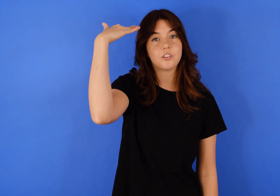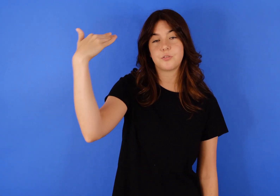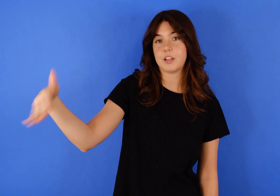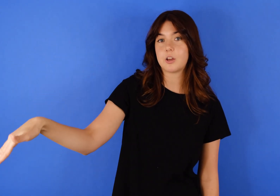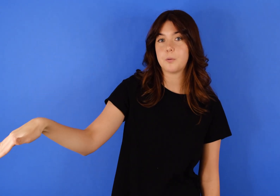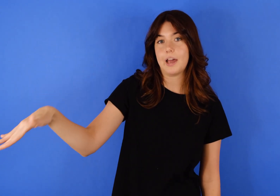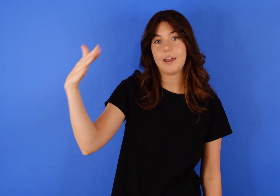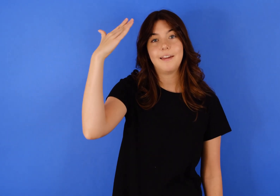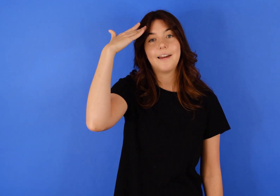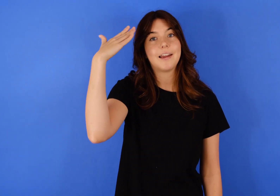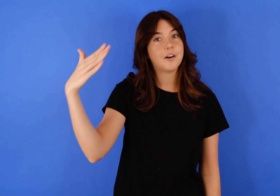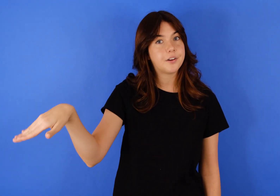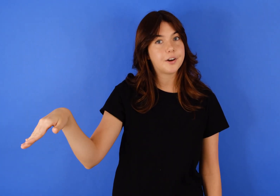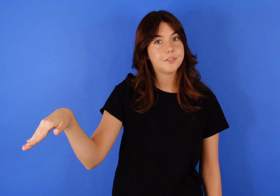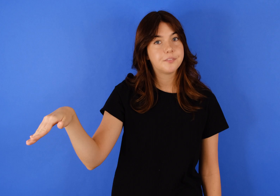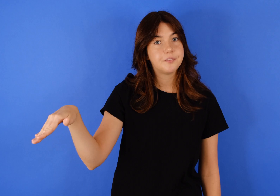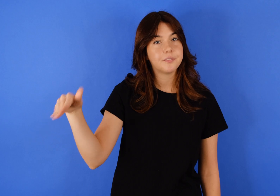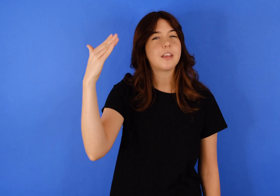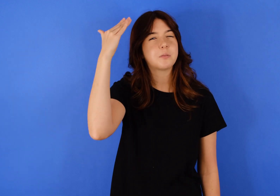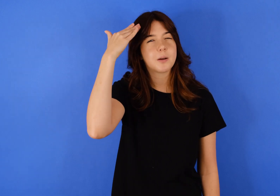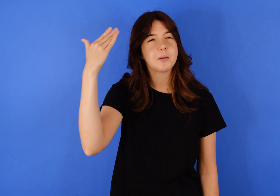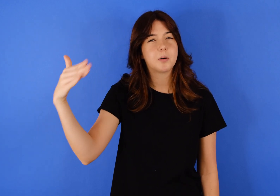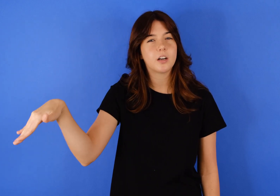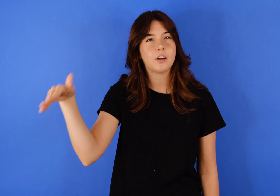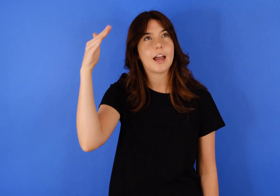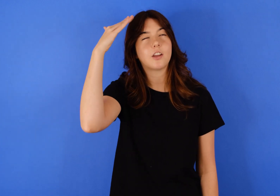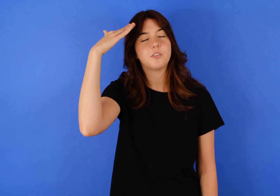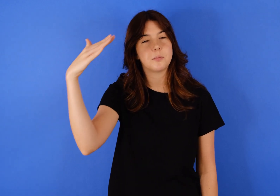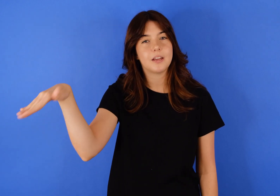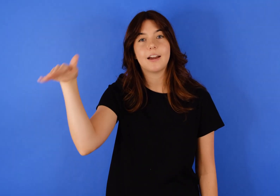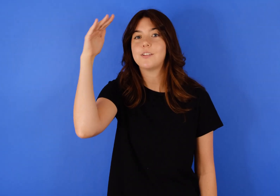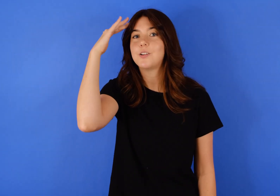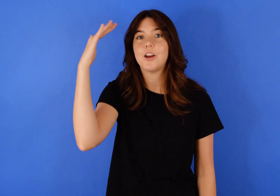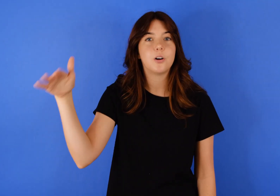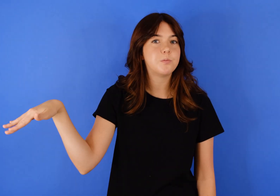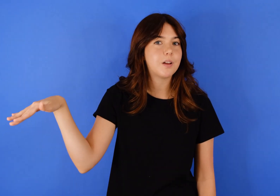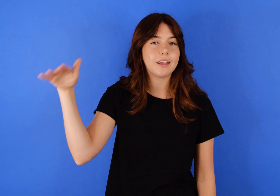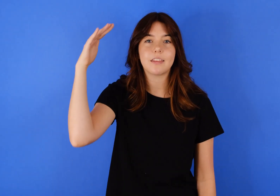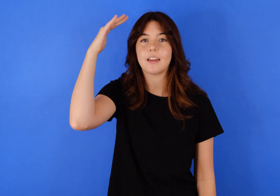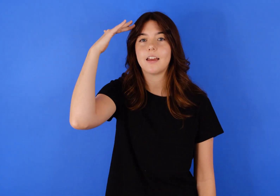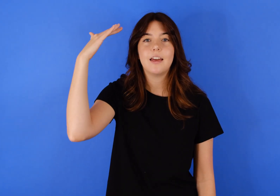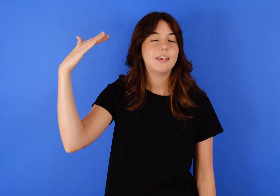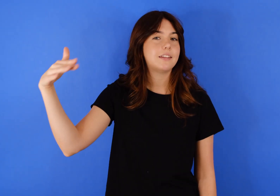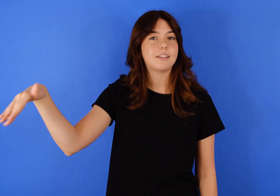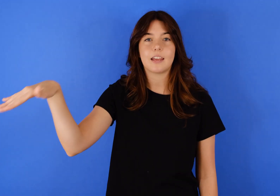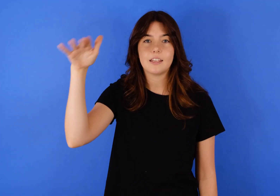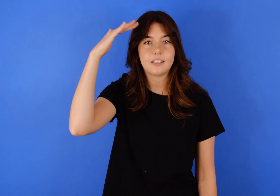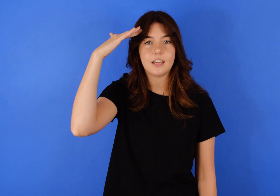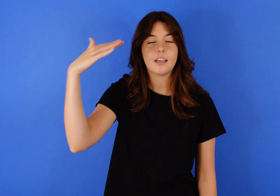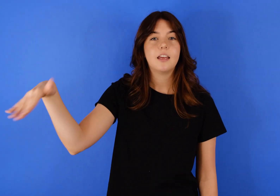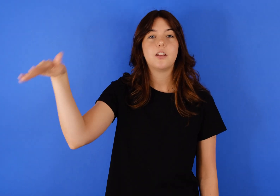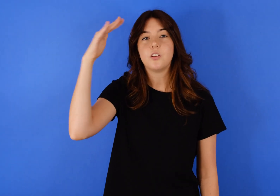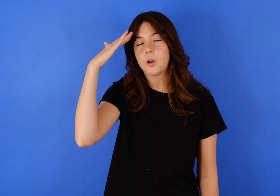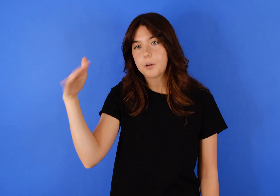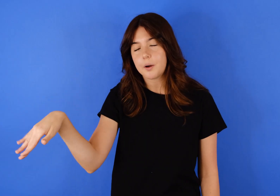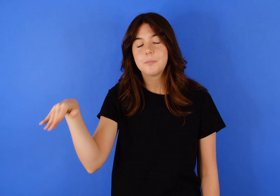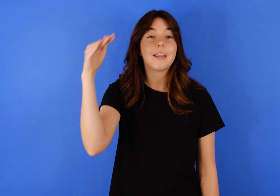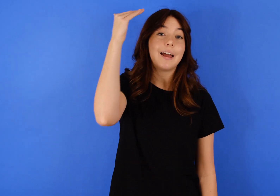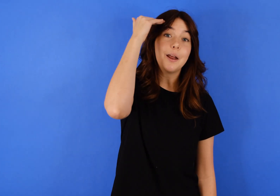flick it away. I don't know. That's probably more accurate for me. I don't know anything science-y. Don't know. I know